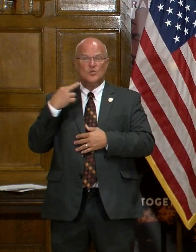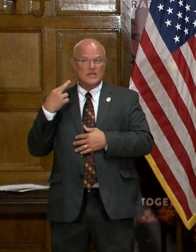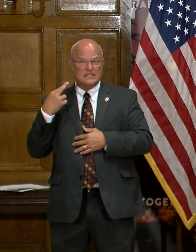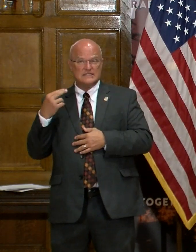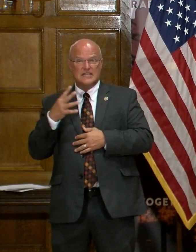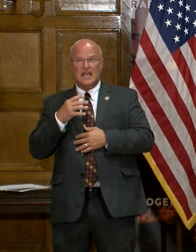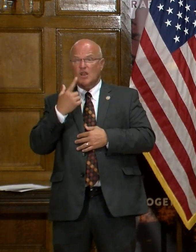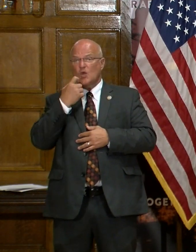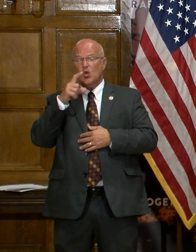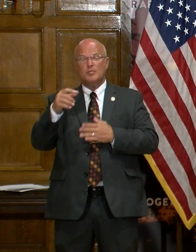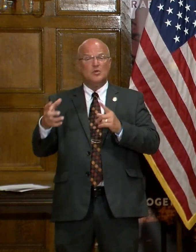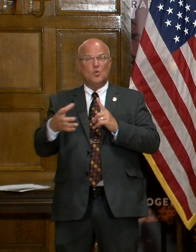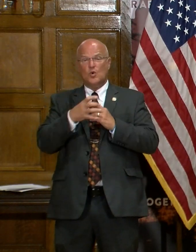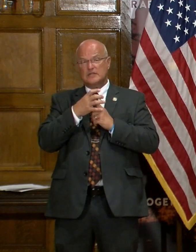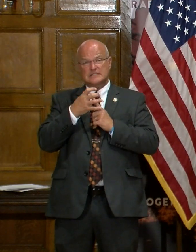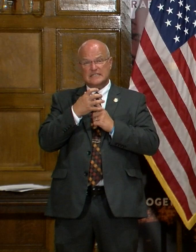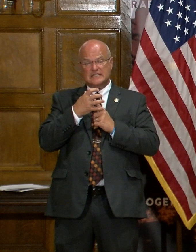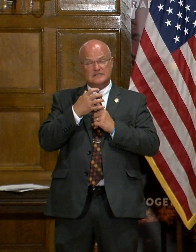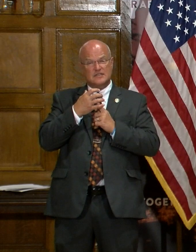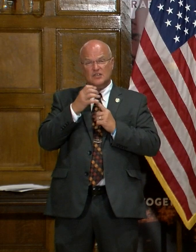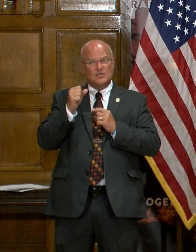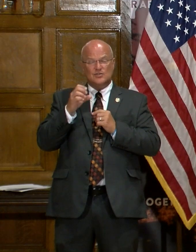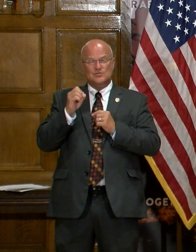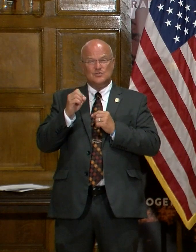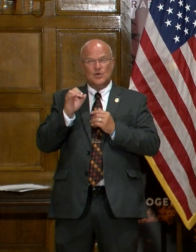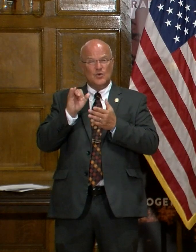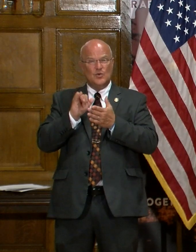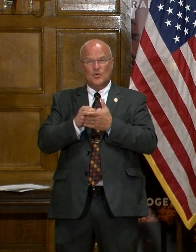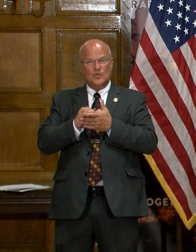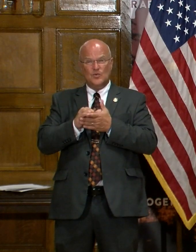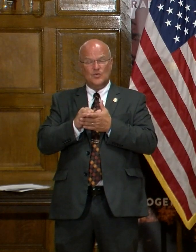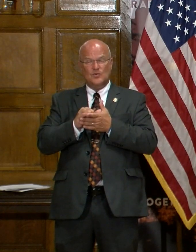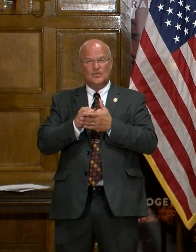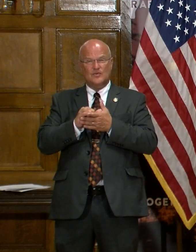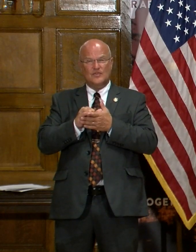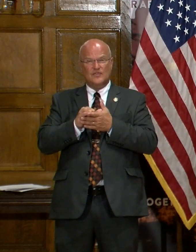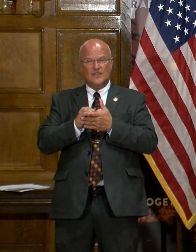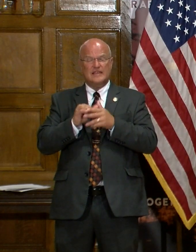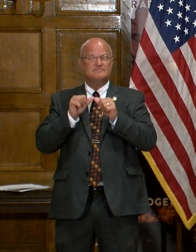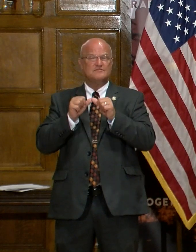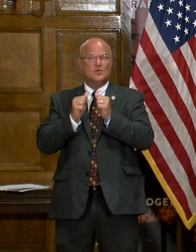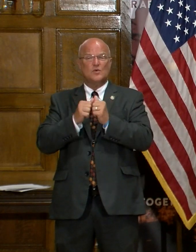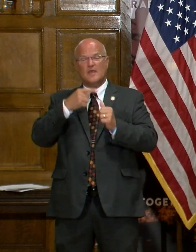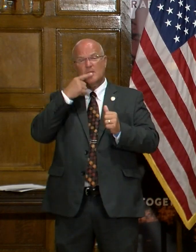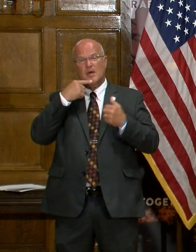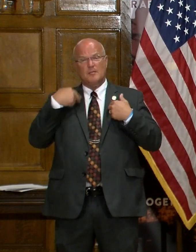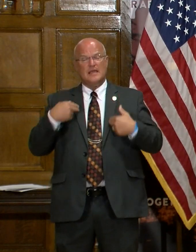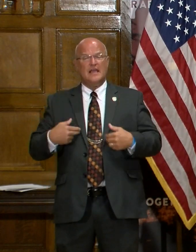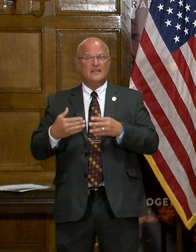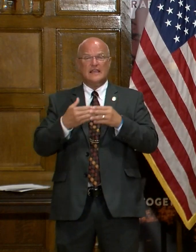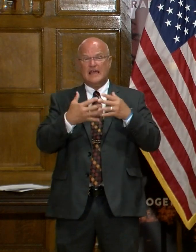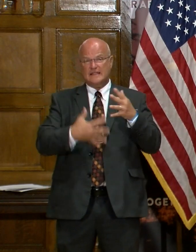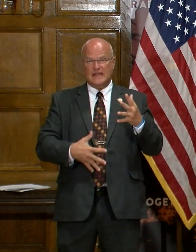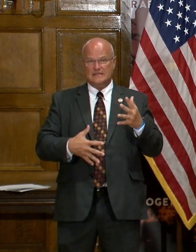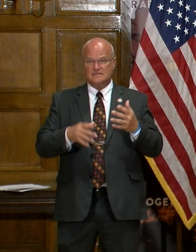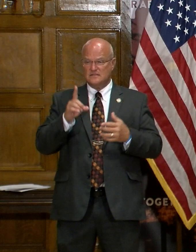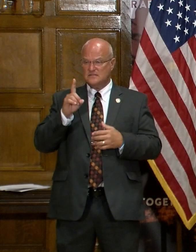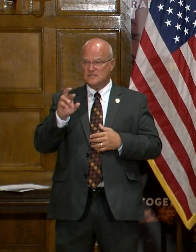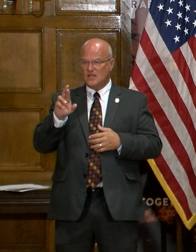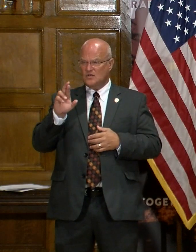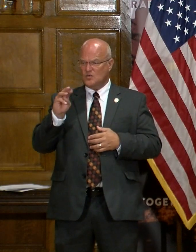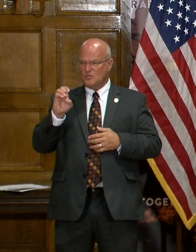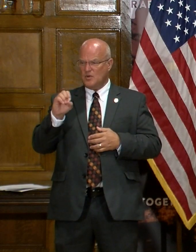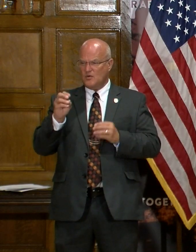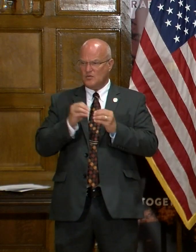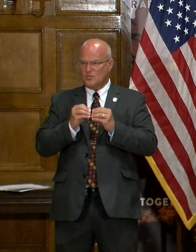are and who should be quarantined. So that's what is consistent with our public health guidelines. Dr. Romero, do you